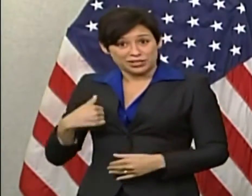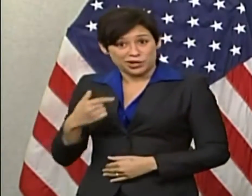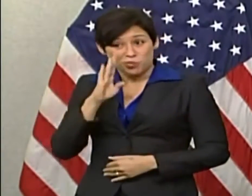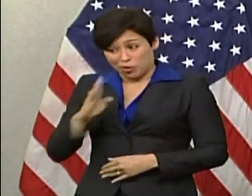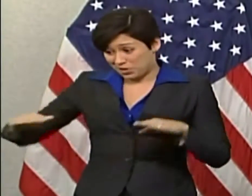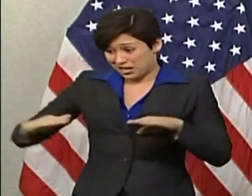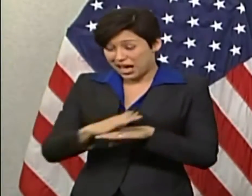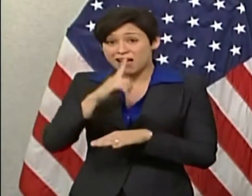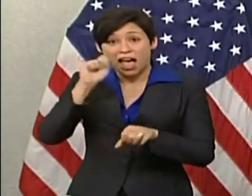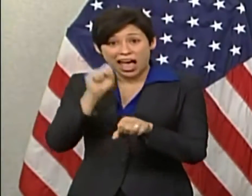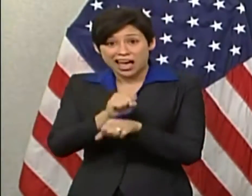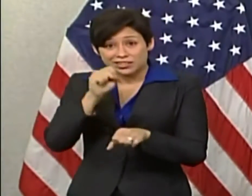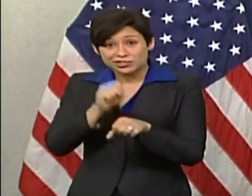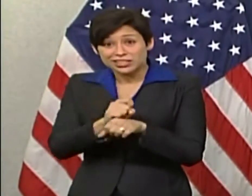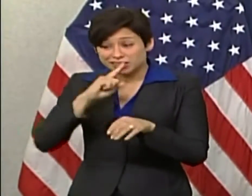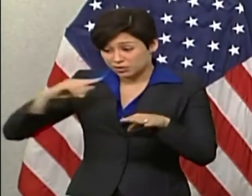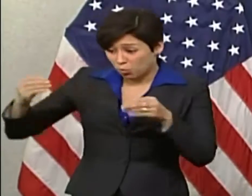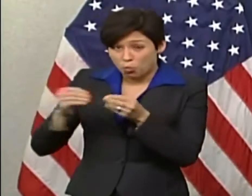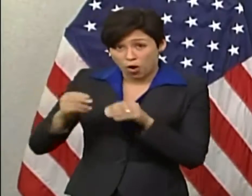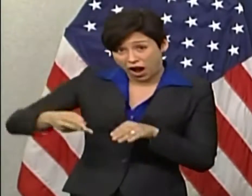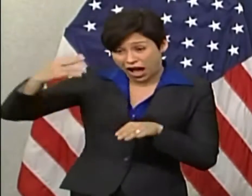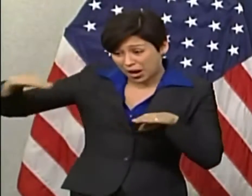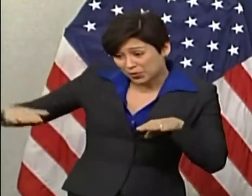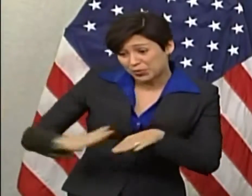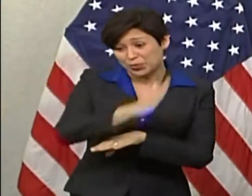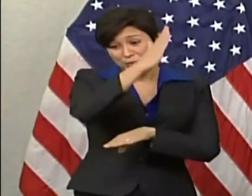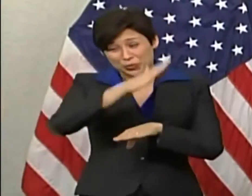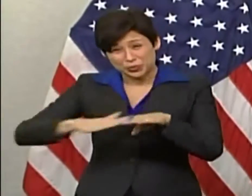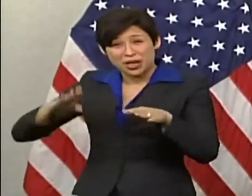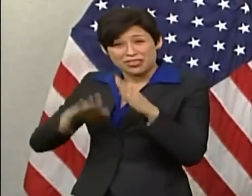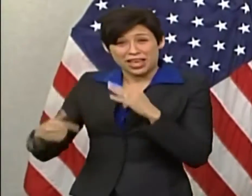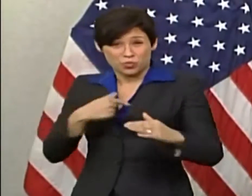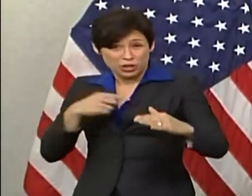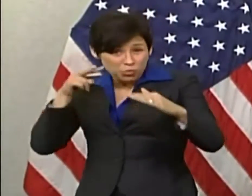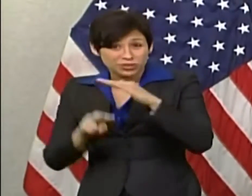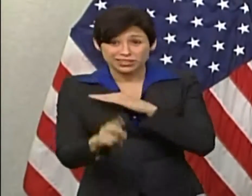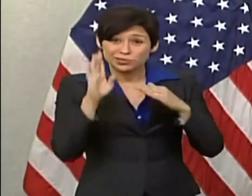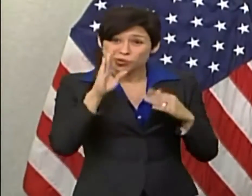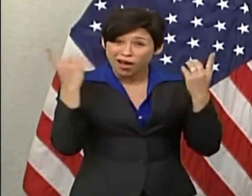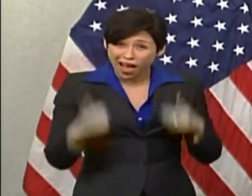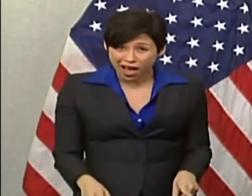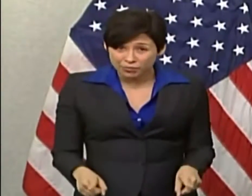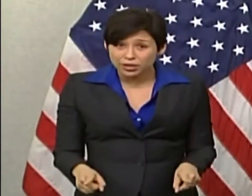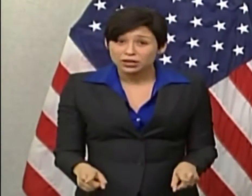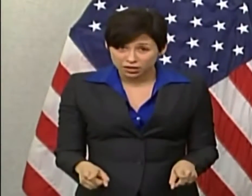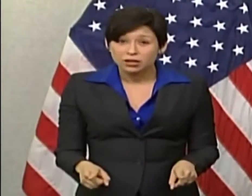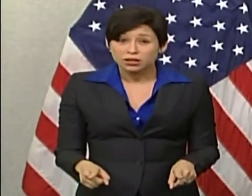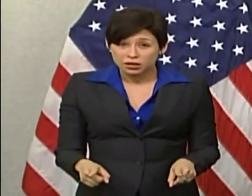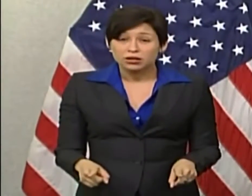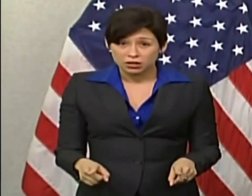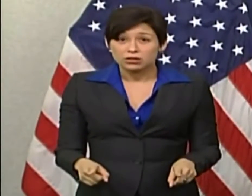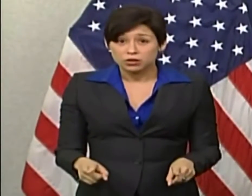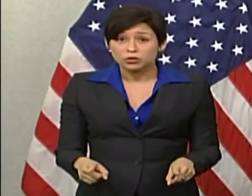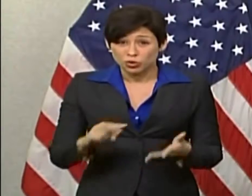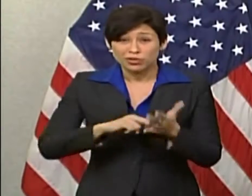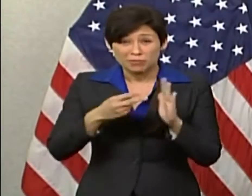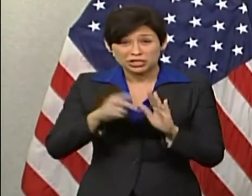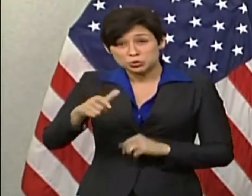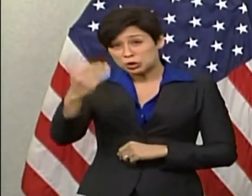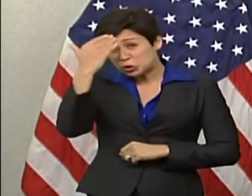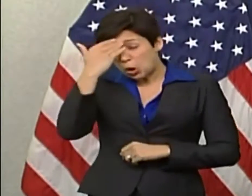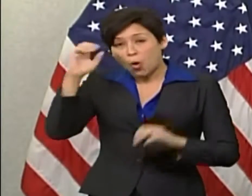higher than what was forecasted by those that talked about the highest estimate. We have to get the